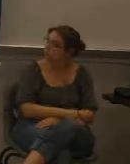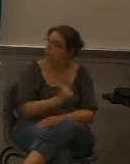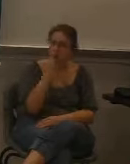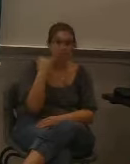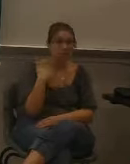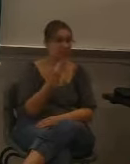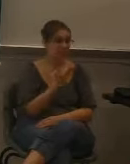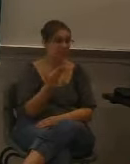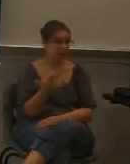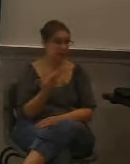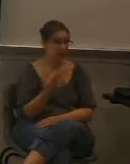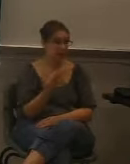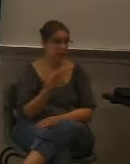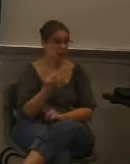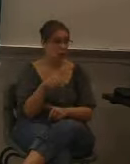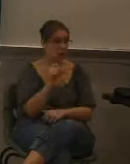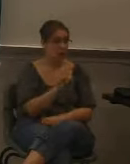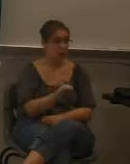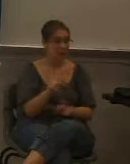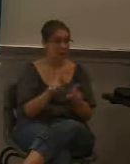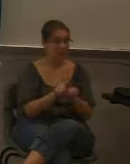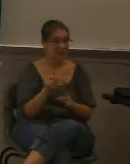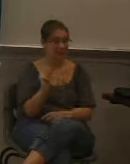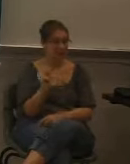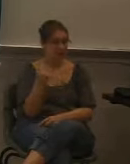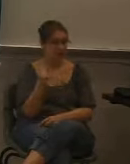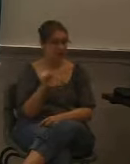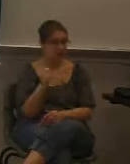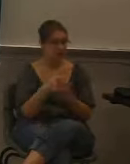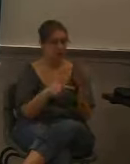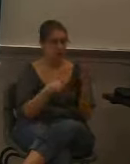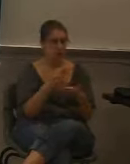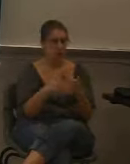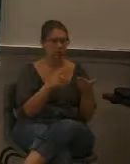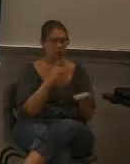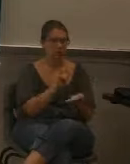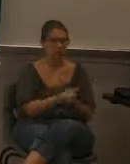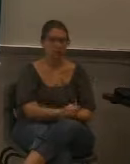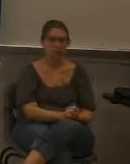If we have stuff going off as nitrogen gas, what process is that?